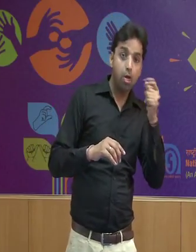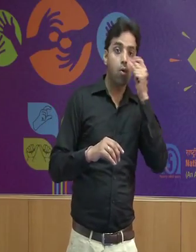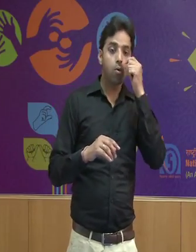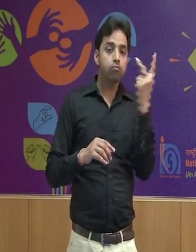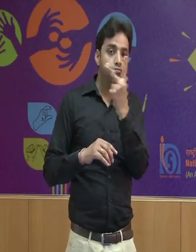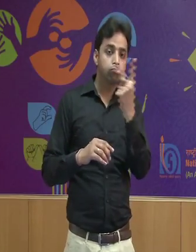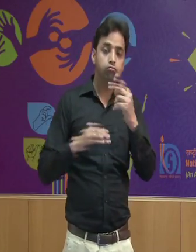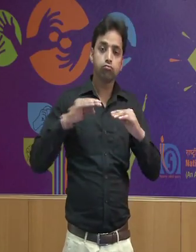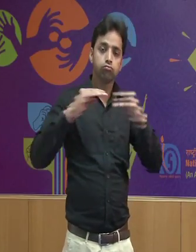women.